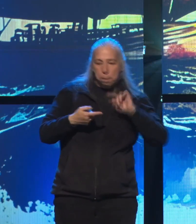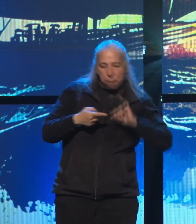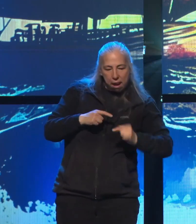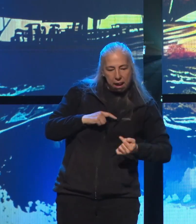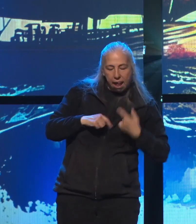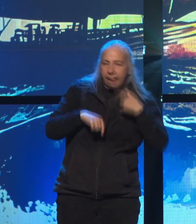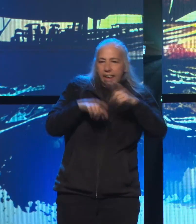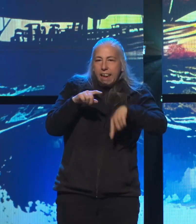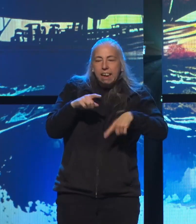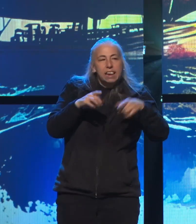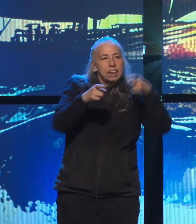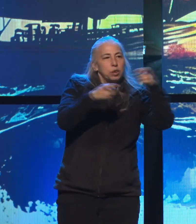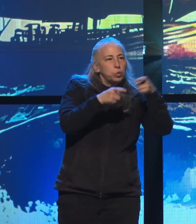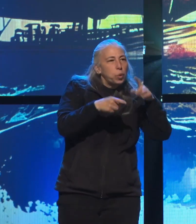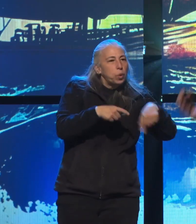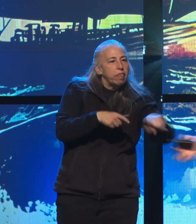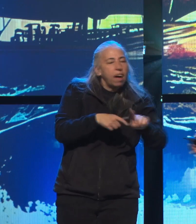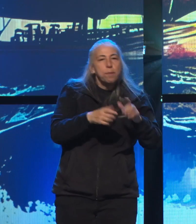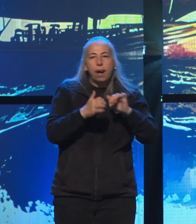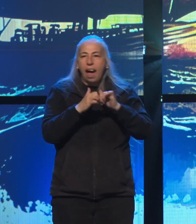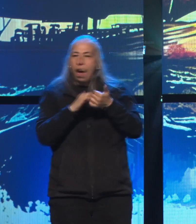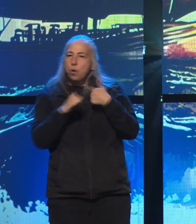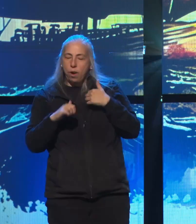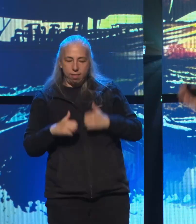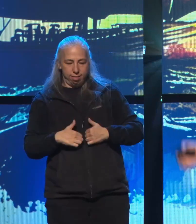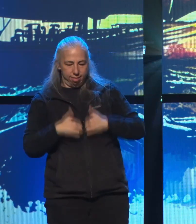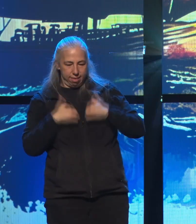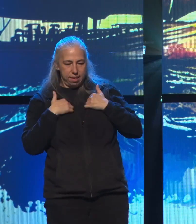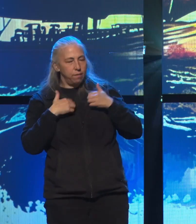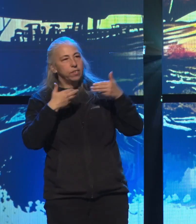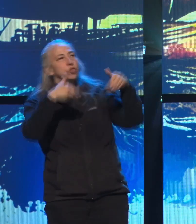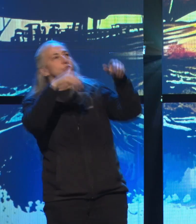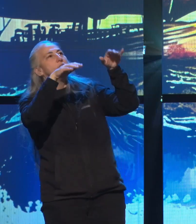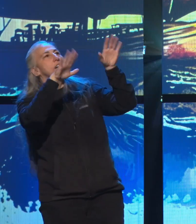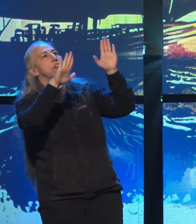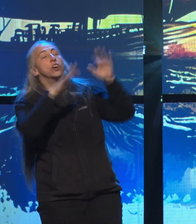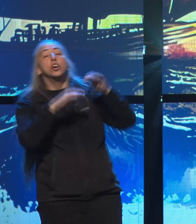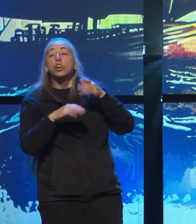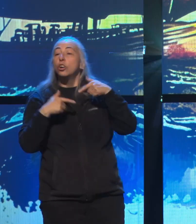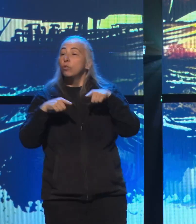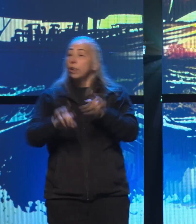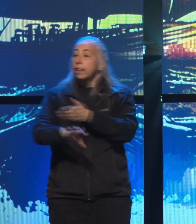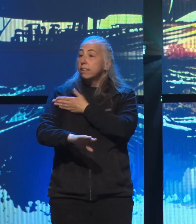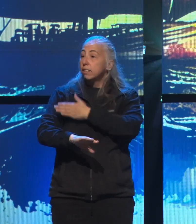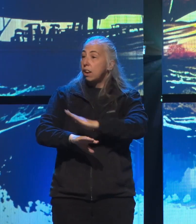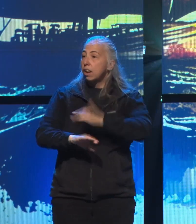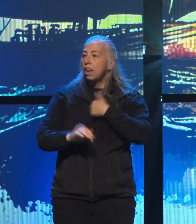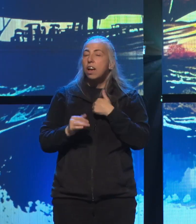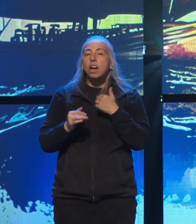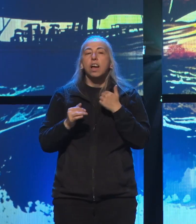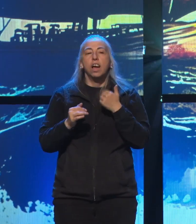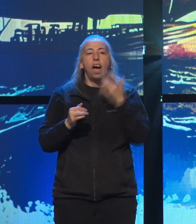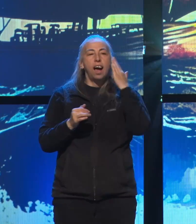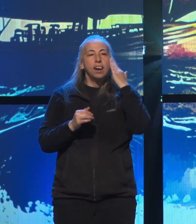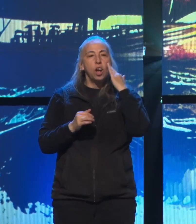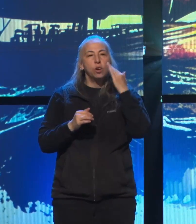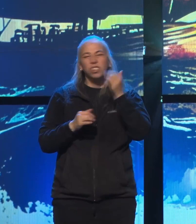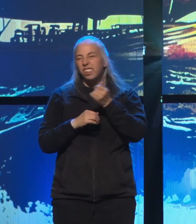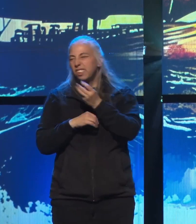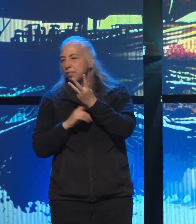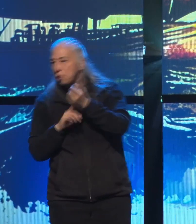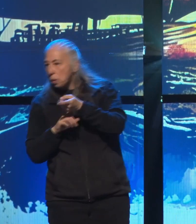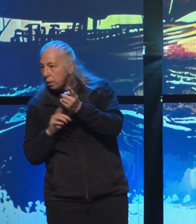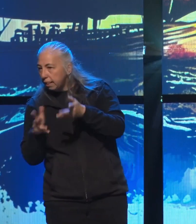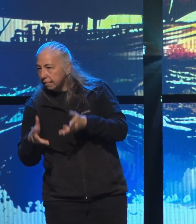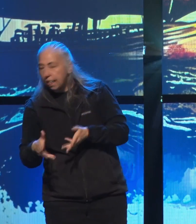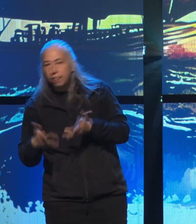I'm trying so hard, how do I live a life of surrender? What does that look like? So during this song, I just want you to I know there's a few fill-ins left. Some of you are very